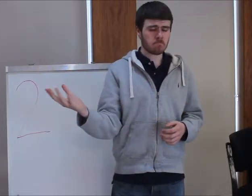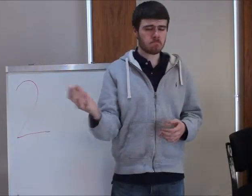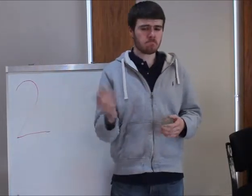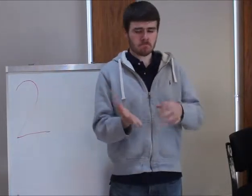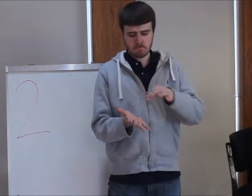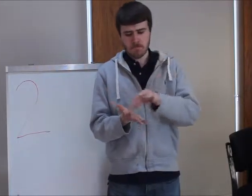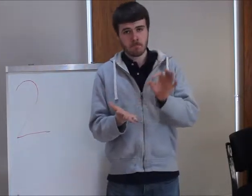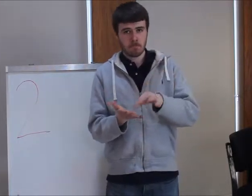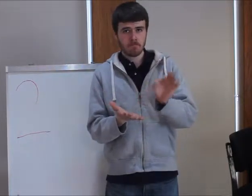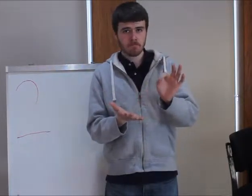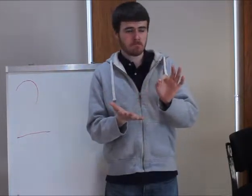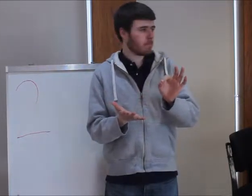Several samples